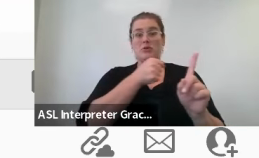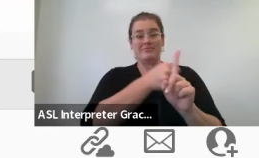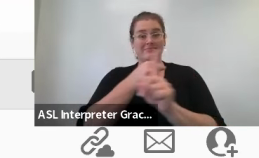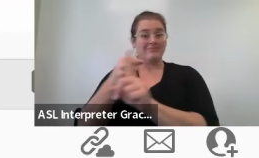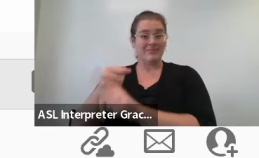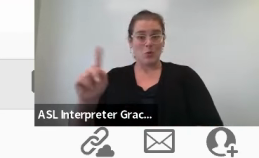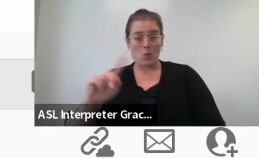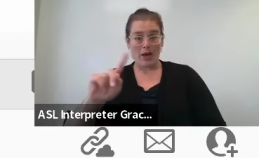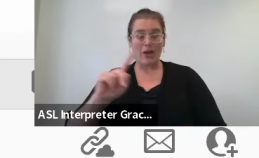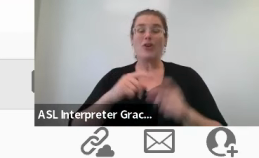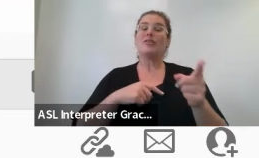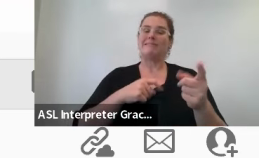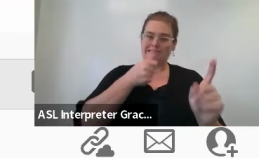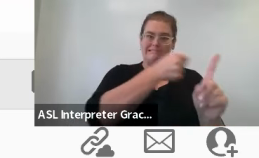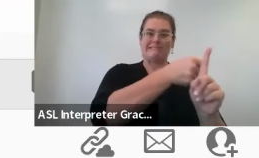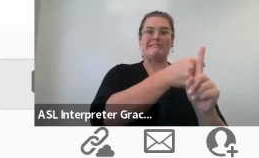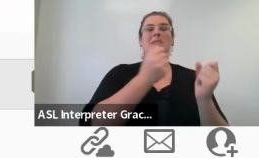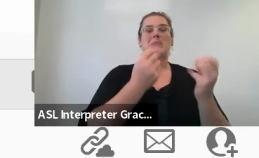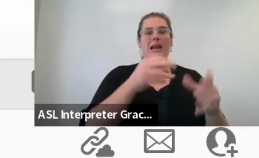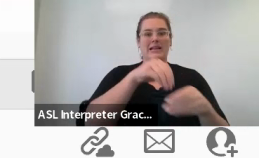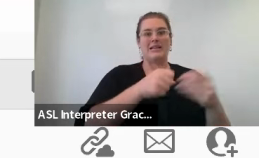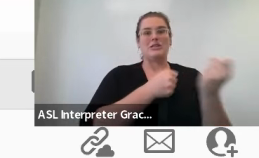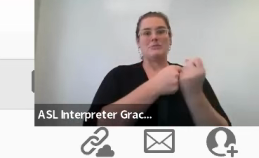living placements. There were 14.